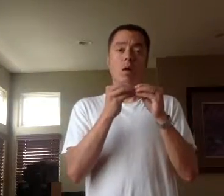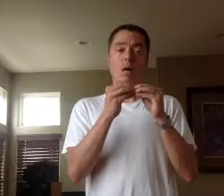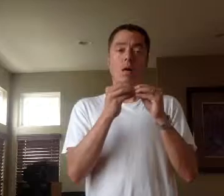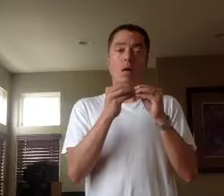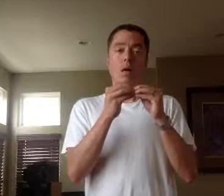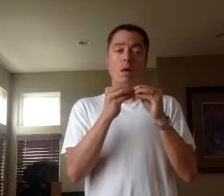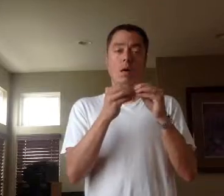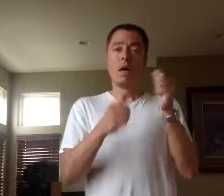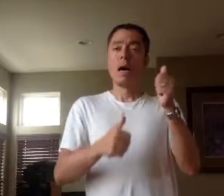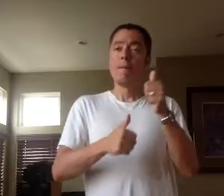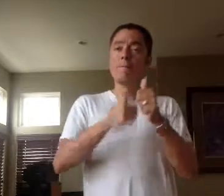most,